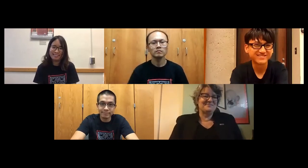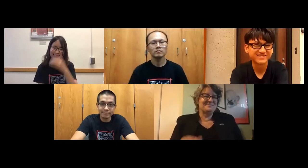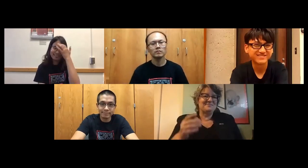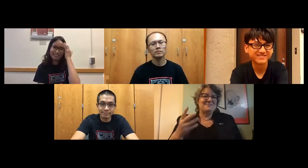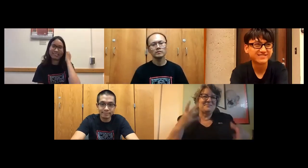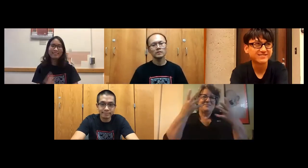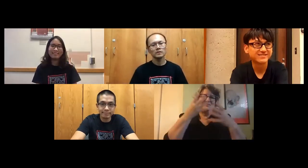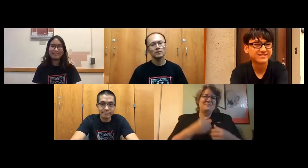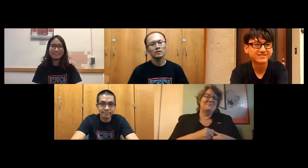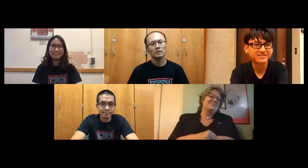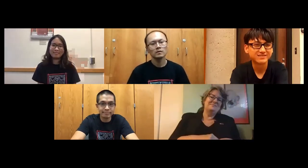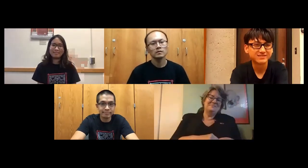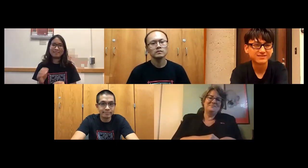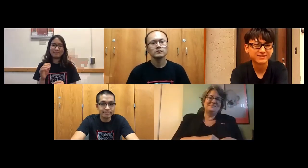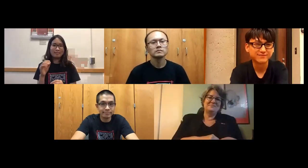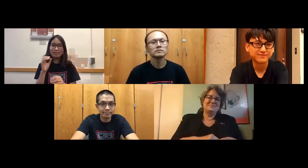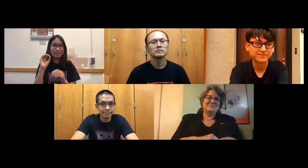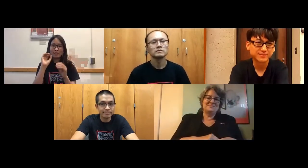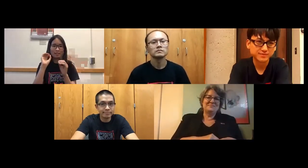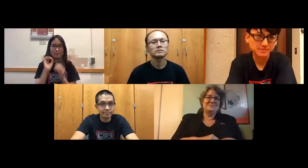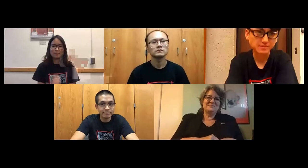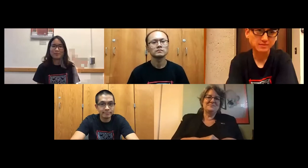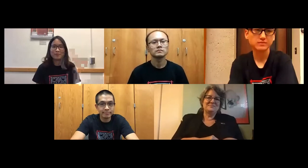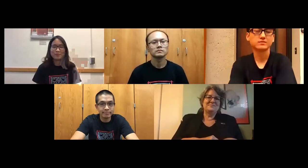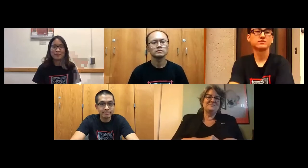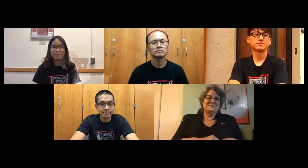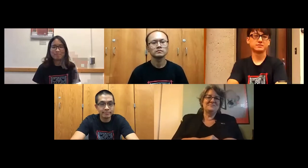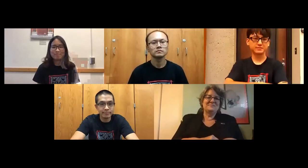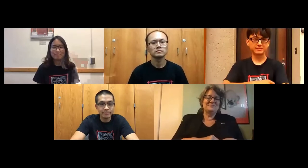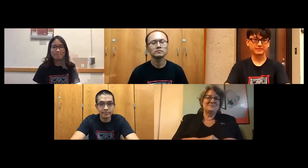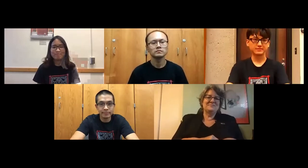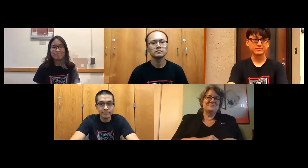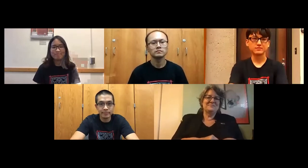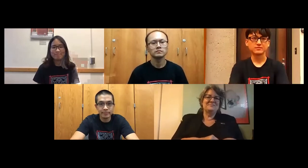1 minute. She's in the middle of her thought, but we're letting Chinese Sign Language.